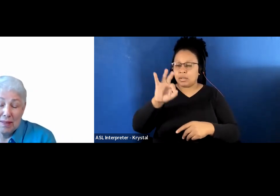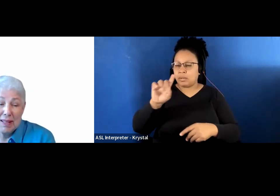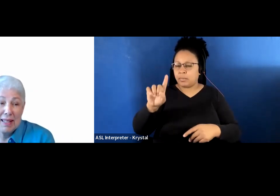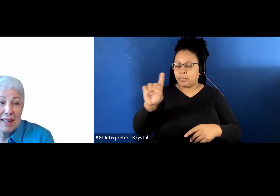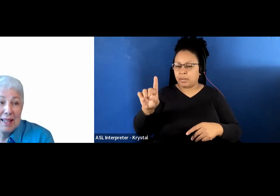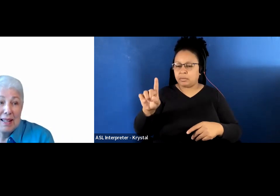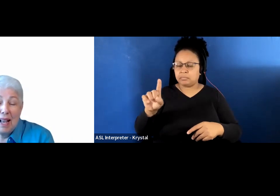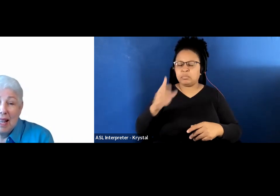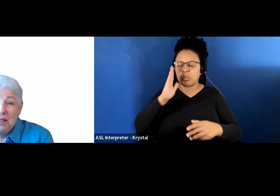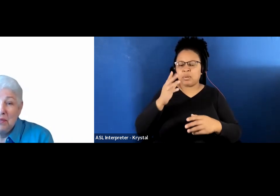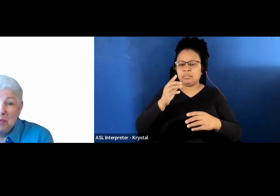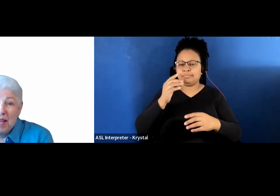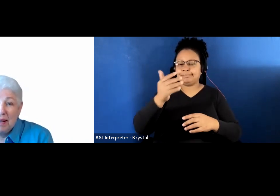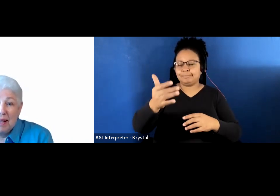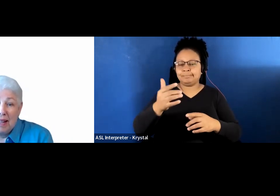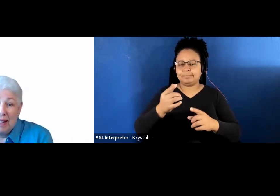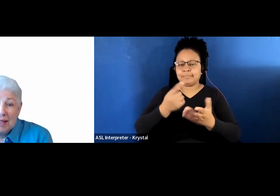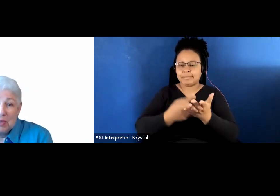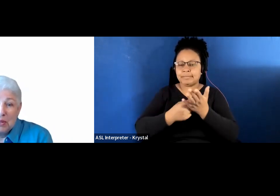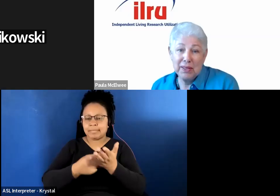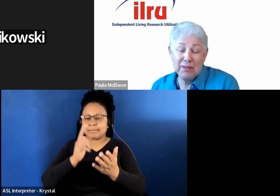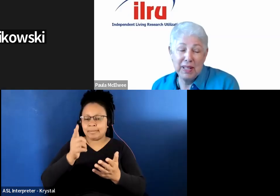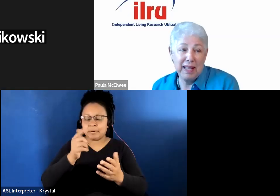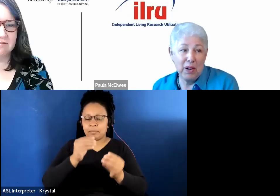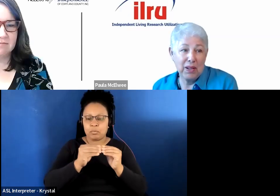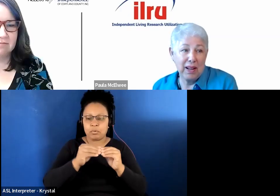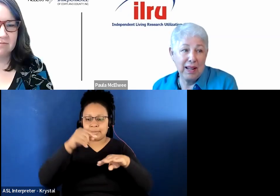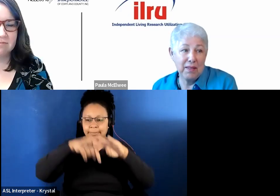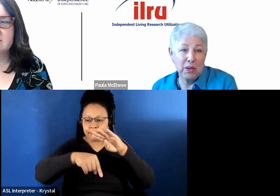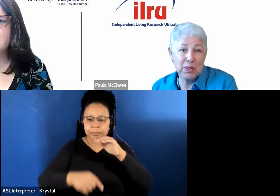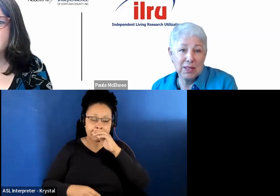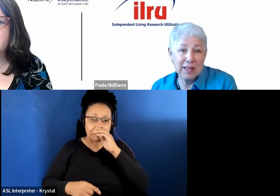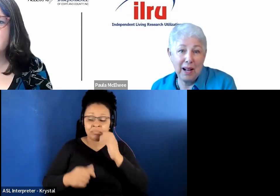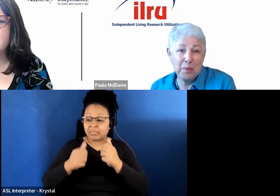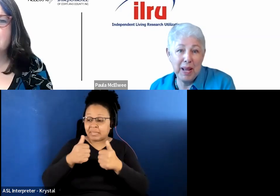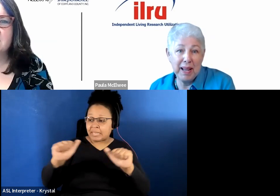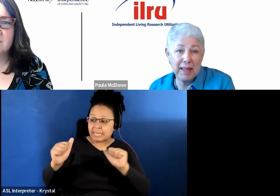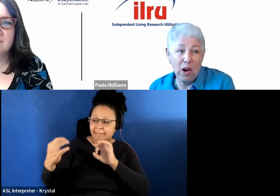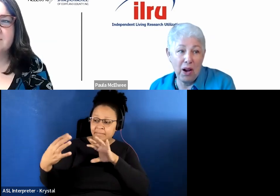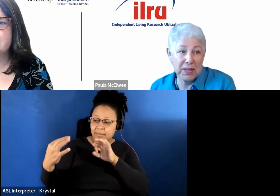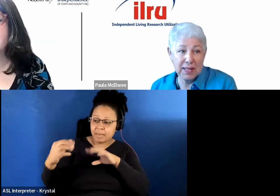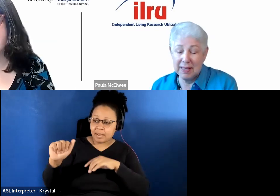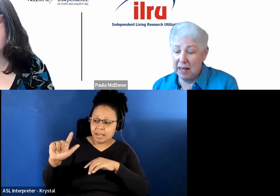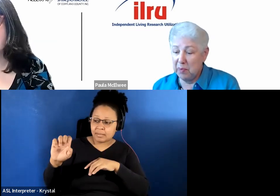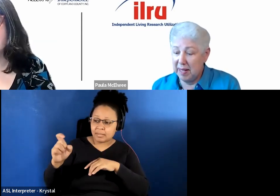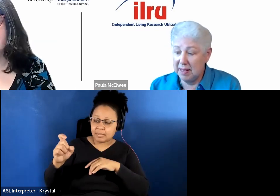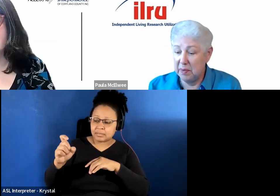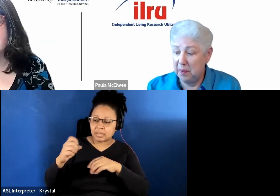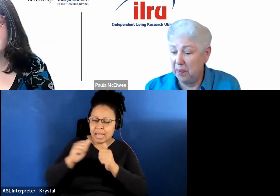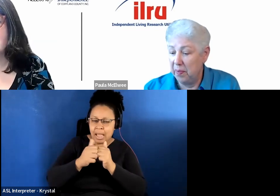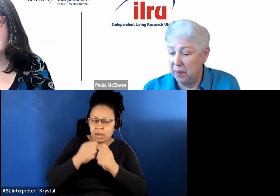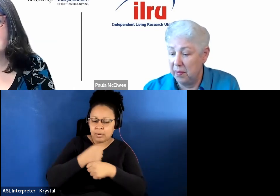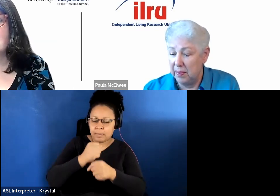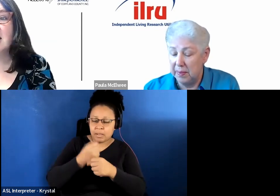work. Any feedback, Alex or Vicki, on any of those, how to make the office a safe place?